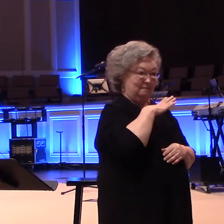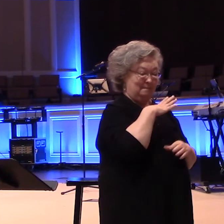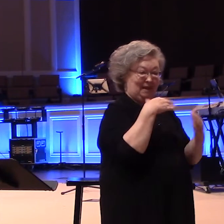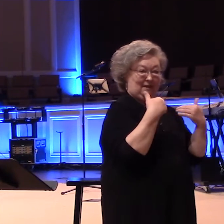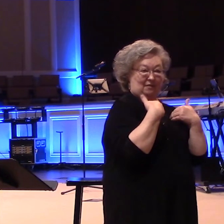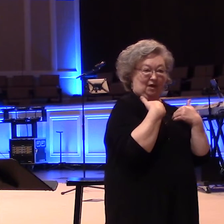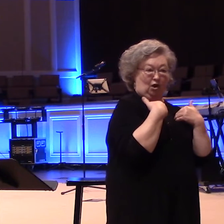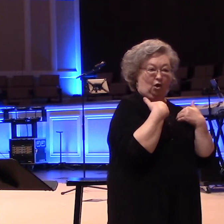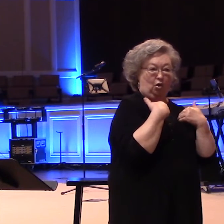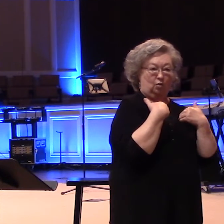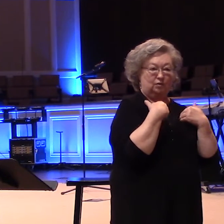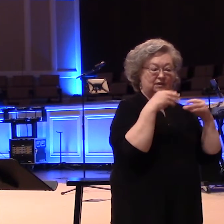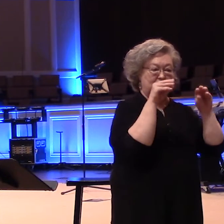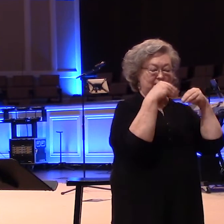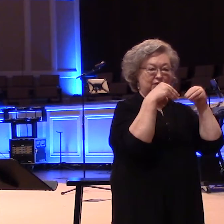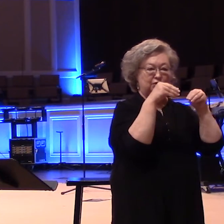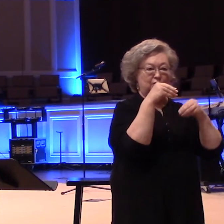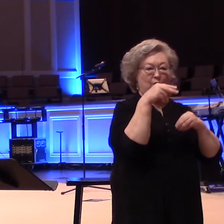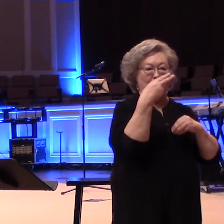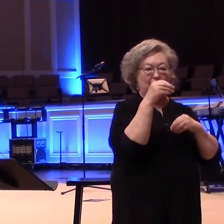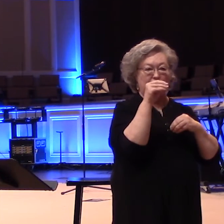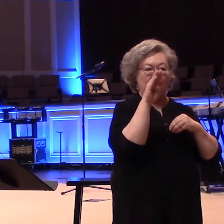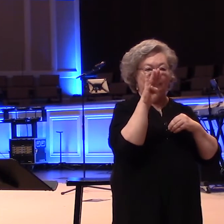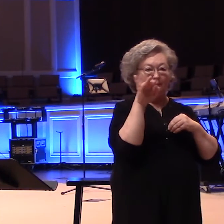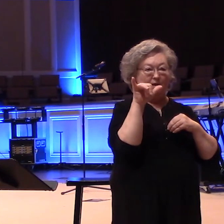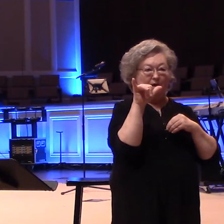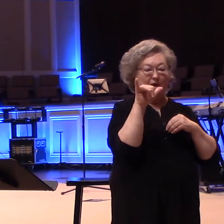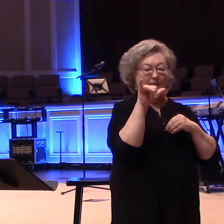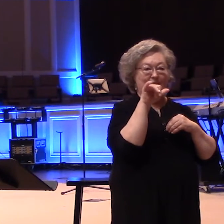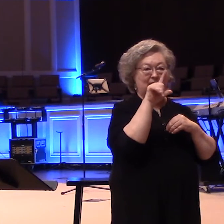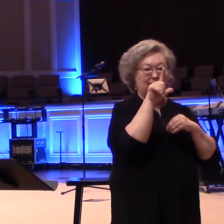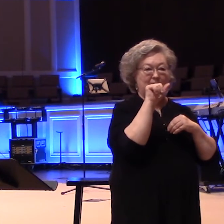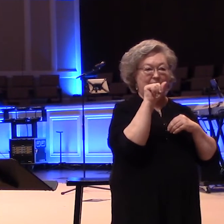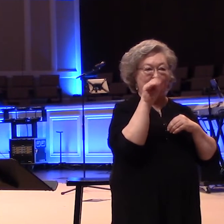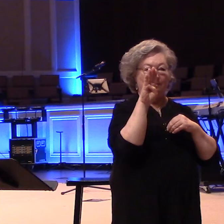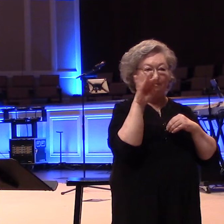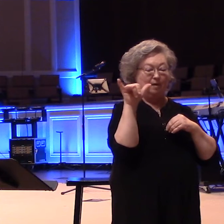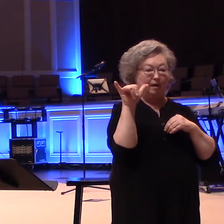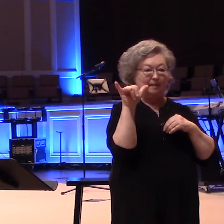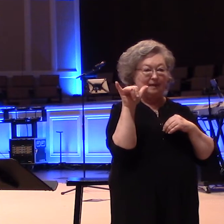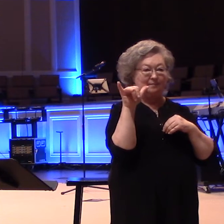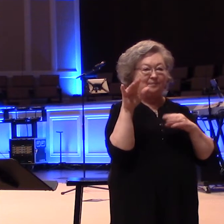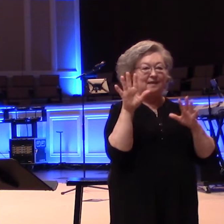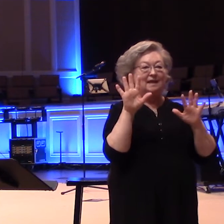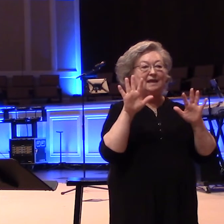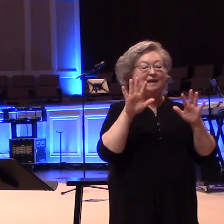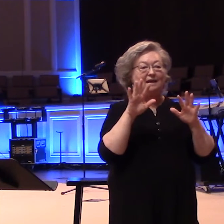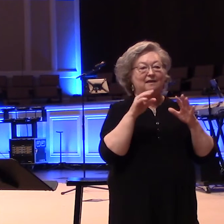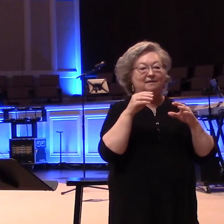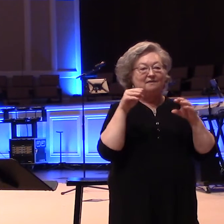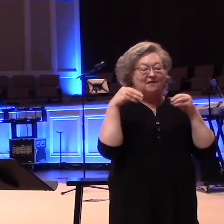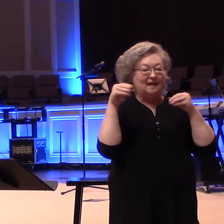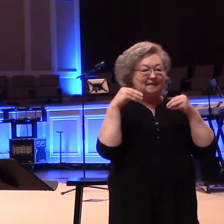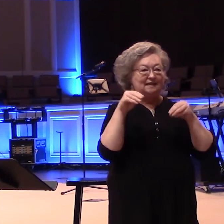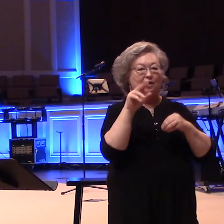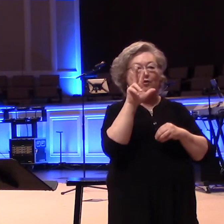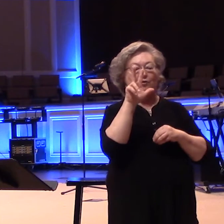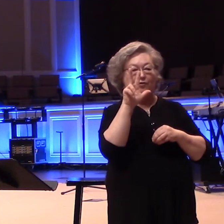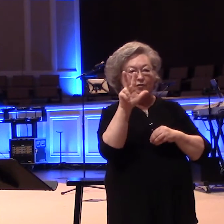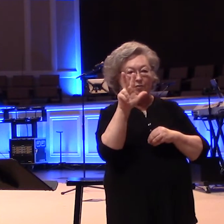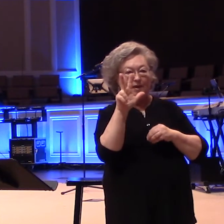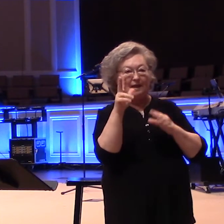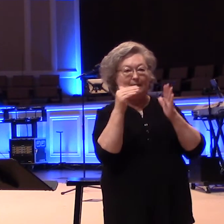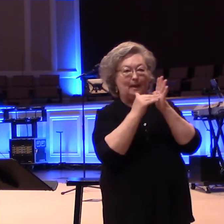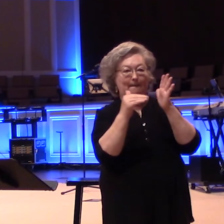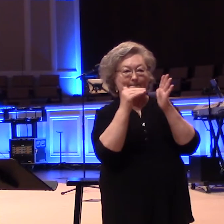big fundraising dinner. Hobby Lobby is a $3 billion a year business,